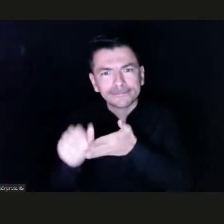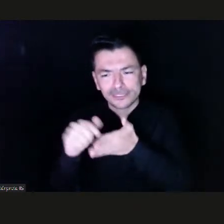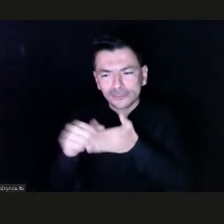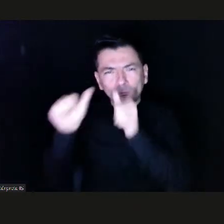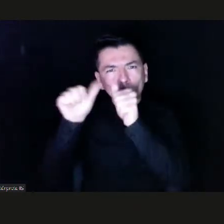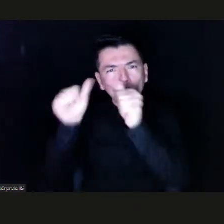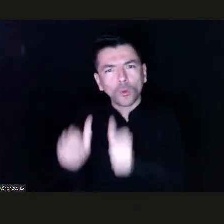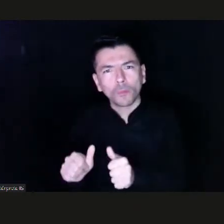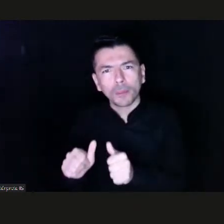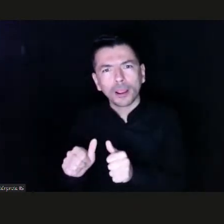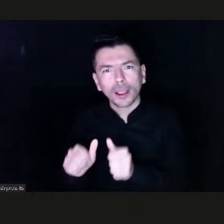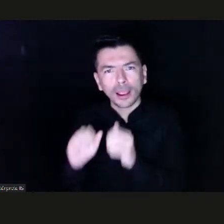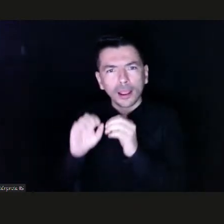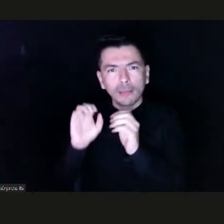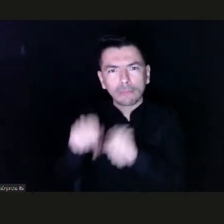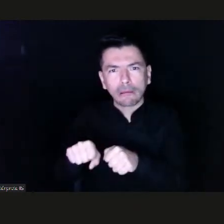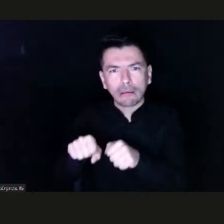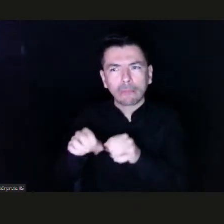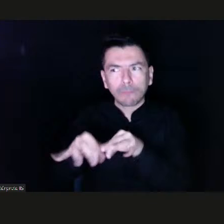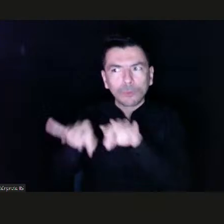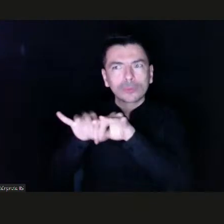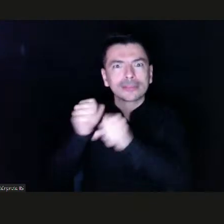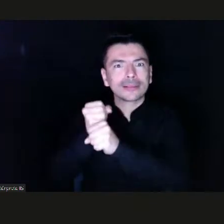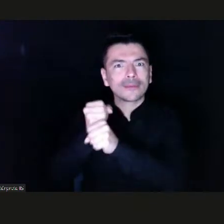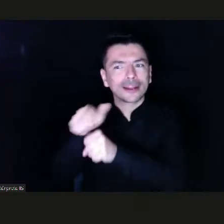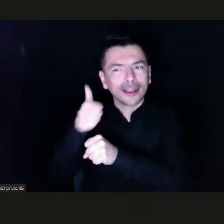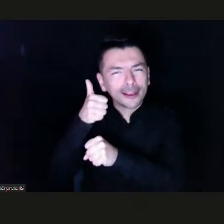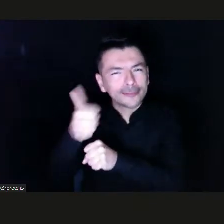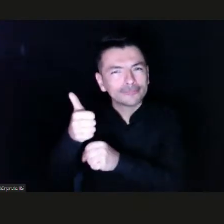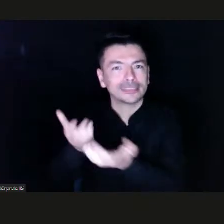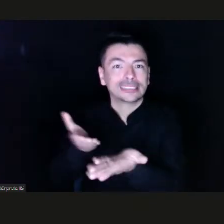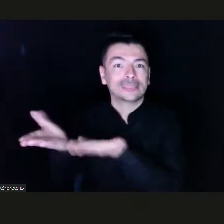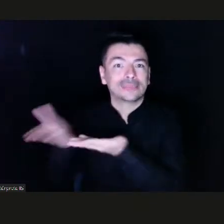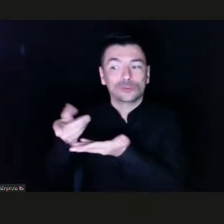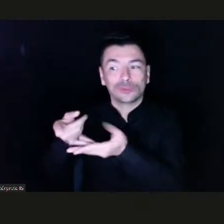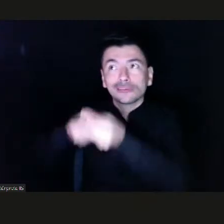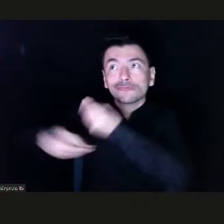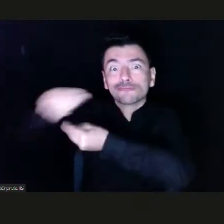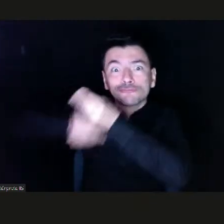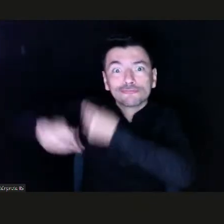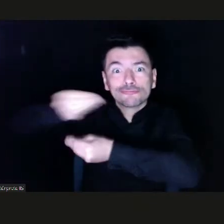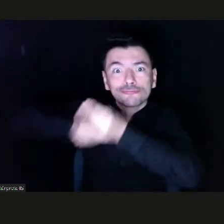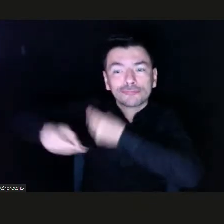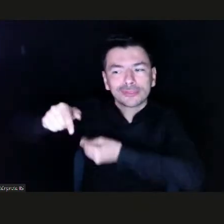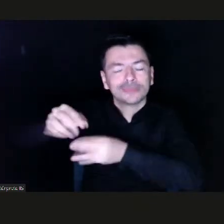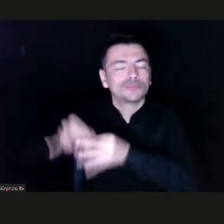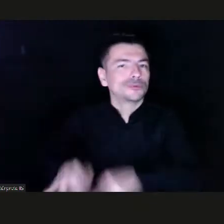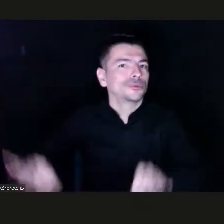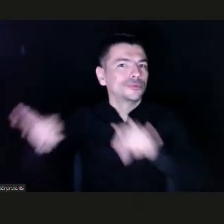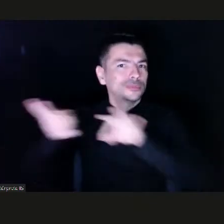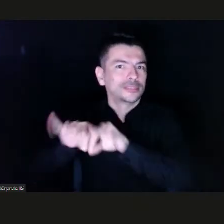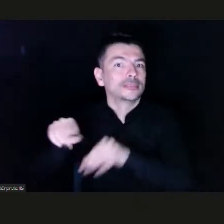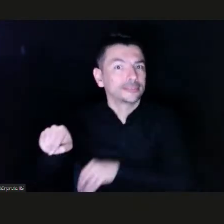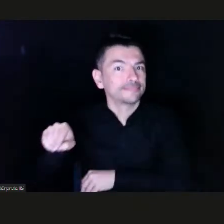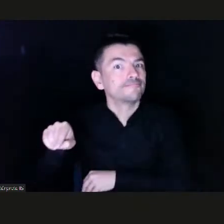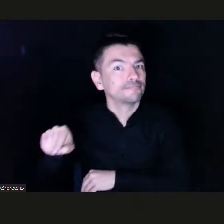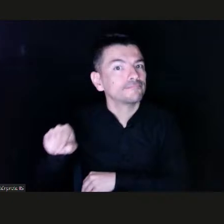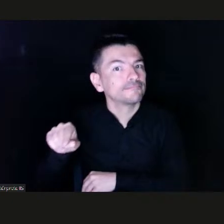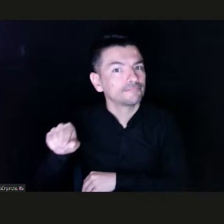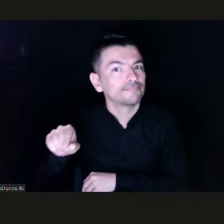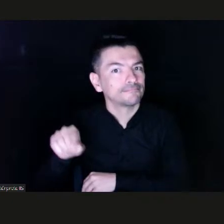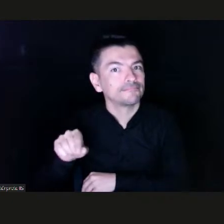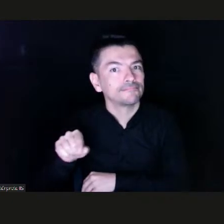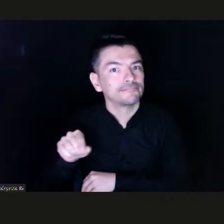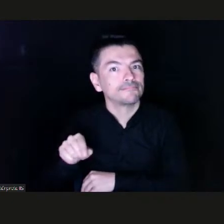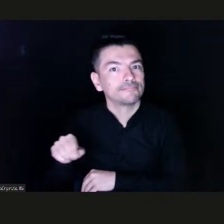for LDCs, and we must keep the age-old question of preferential access and quota-free access on the agenda, as